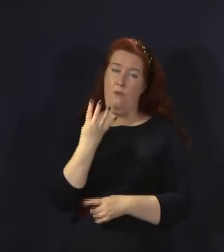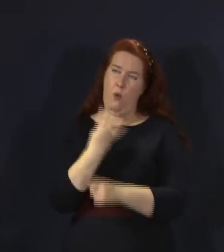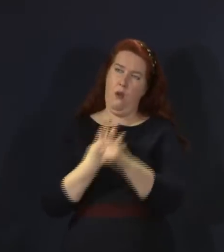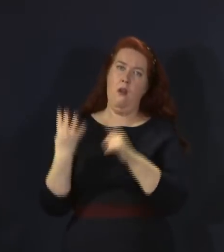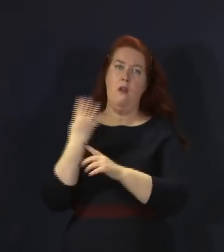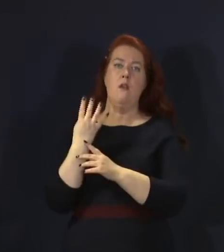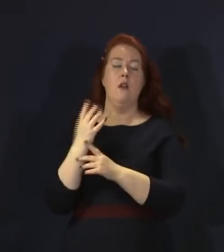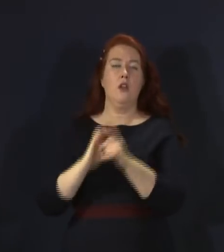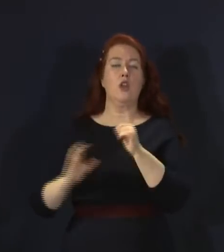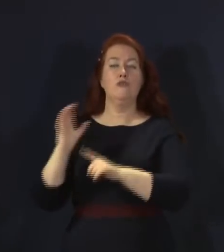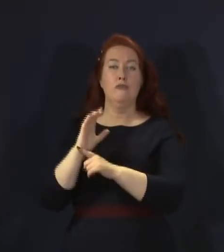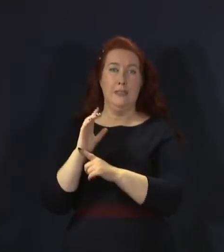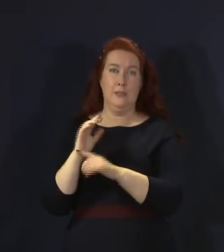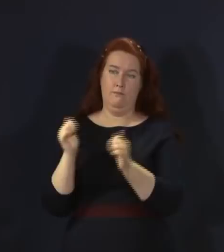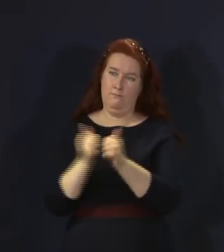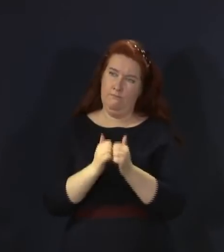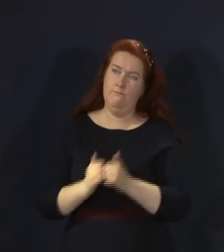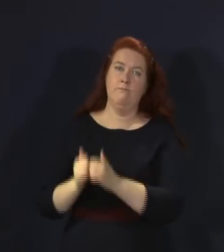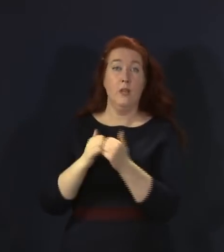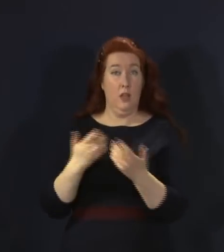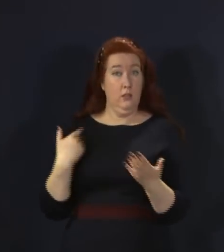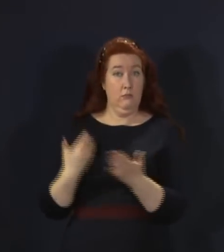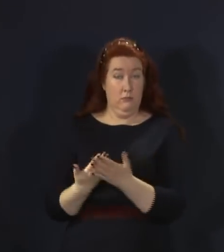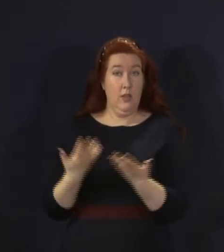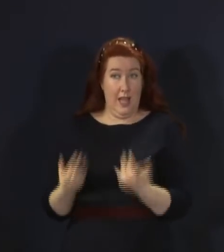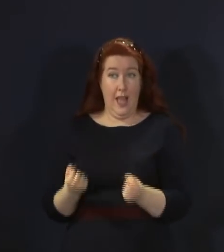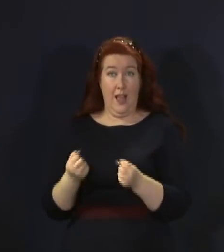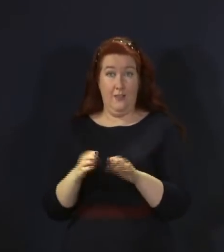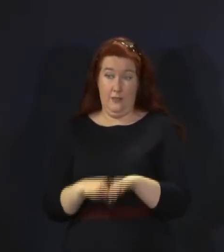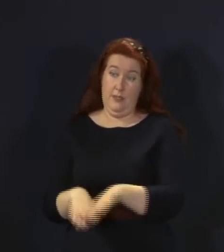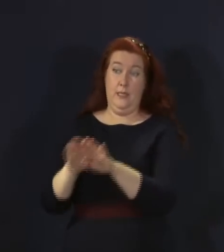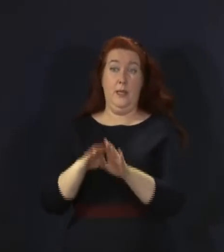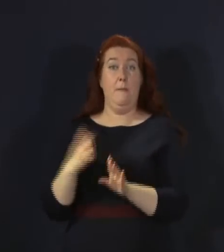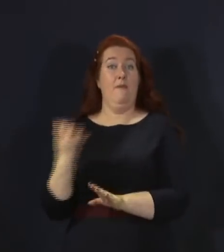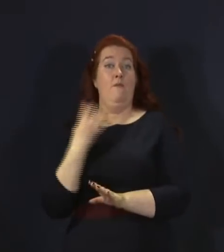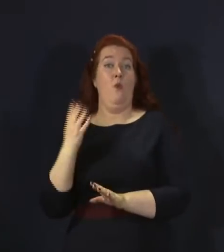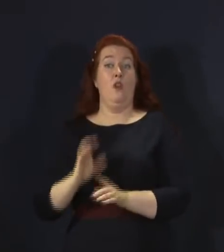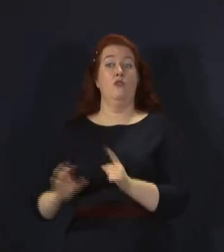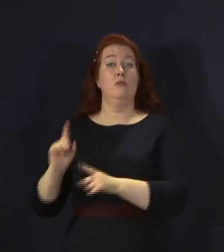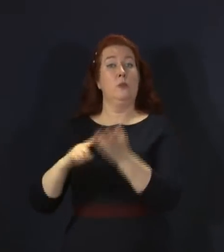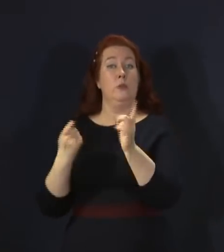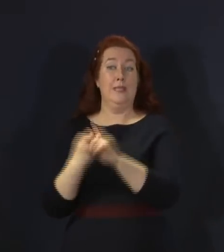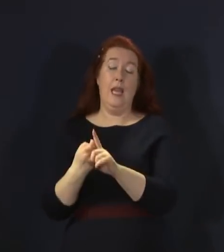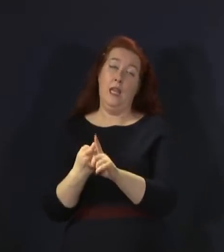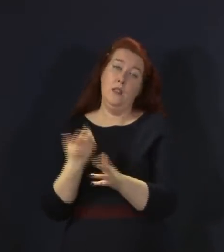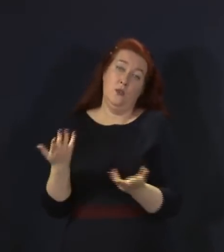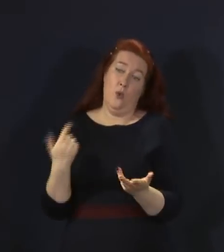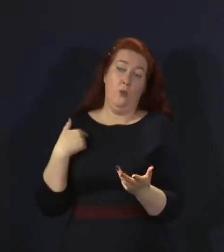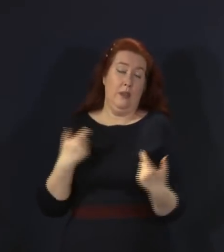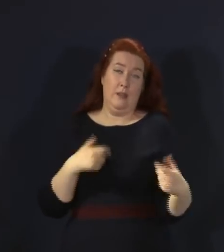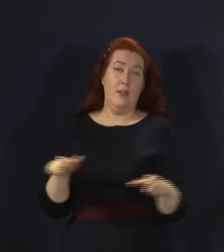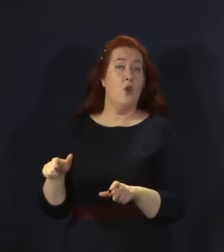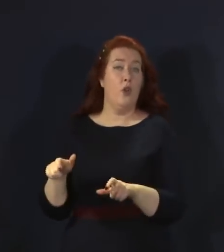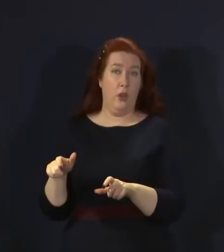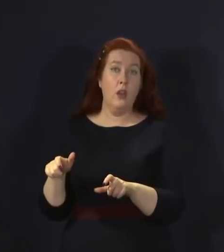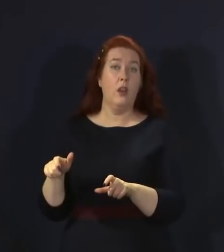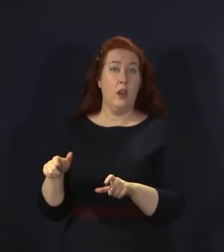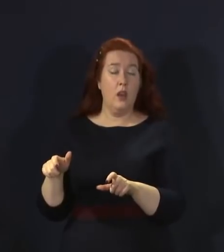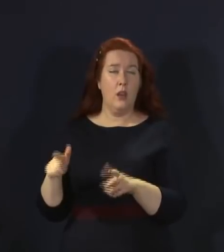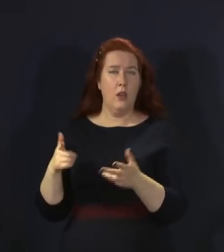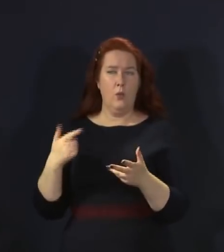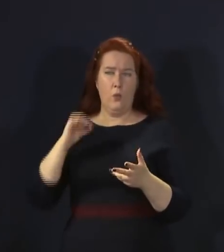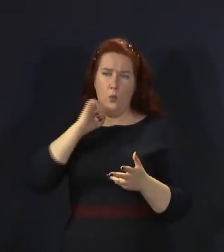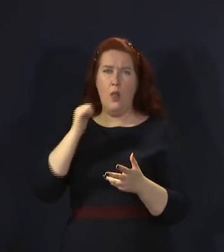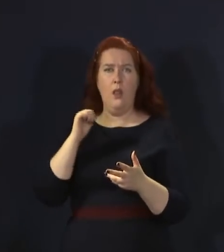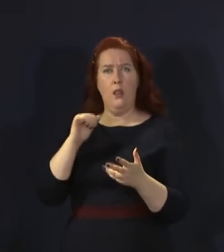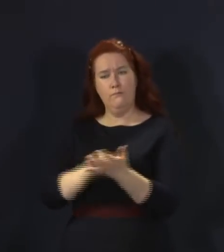And as of now, we have a consistent four nations approach. I hope that can continue. So we'll continue to take the decisions we think are